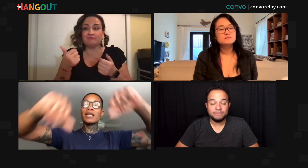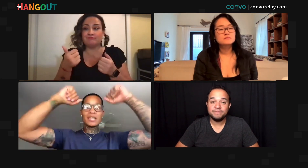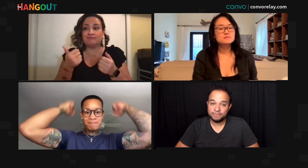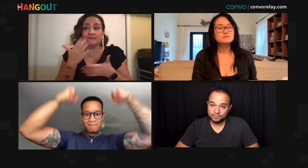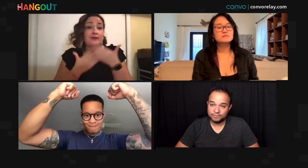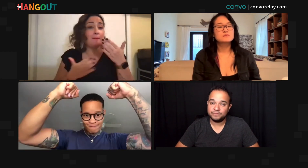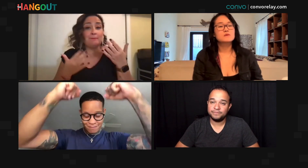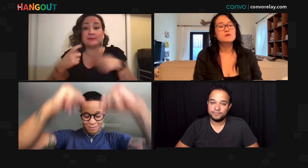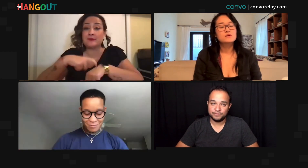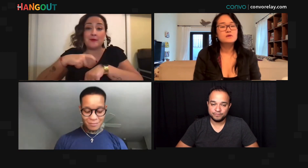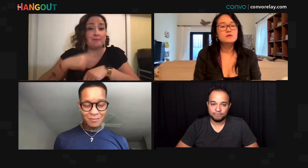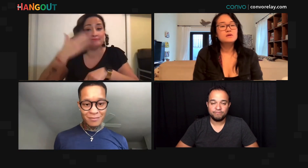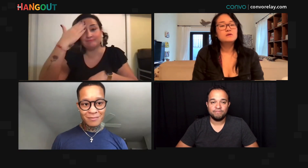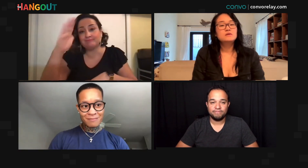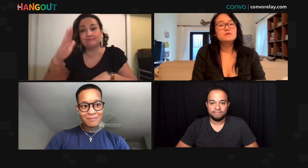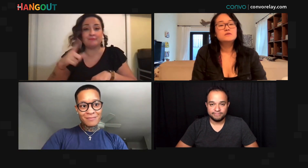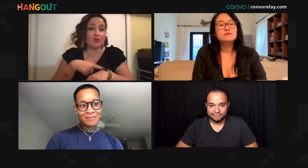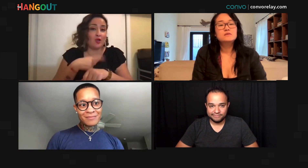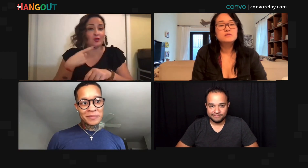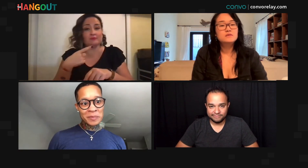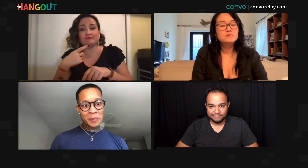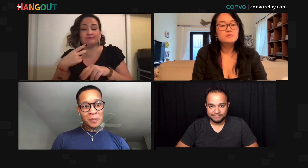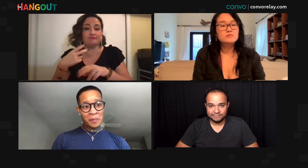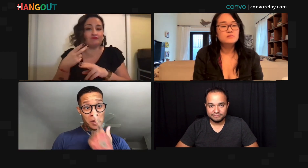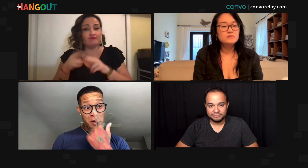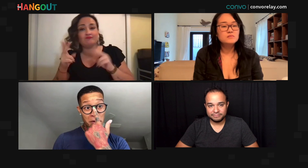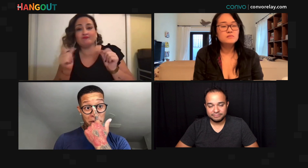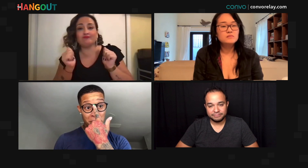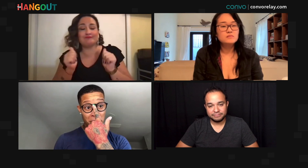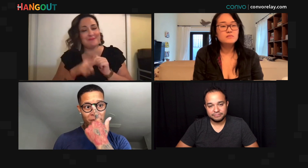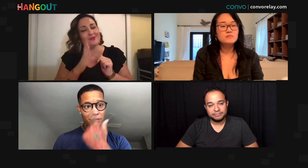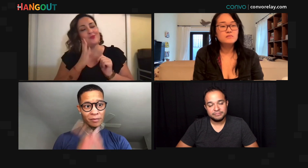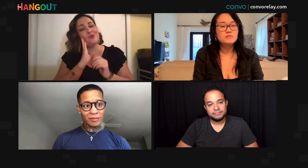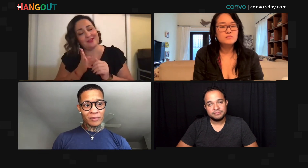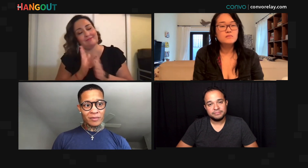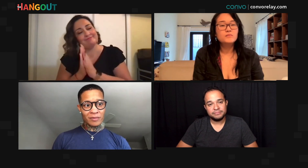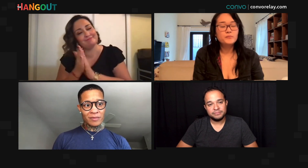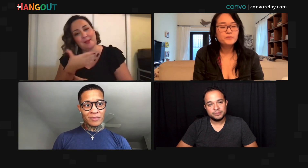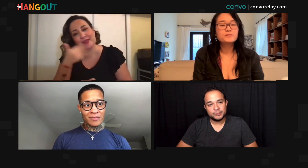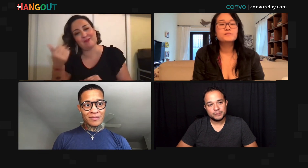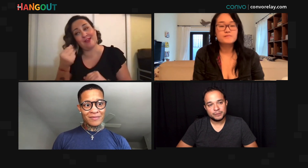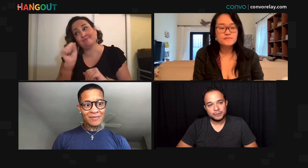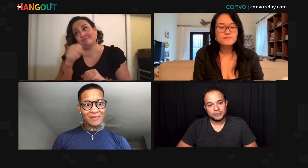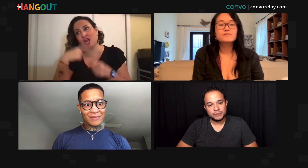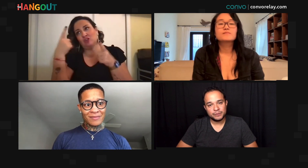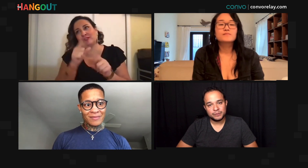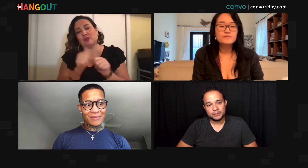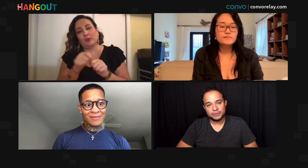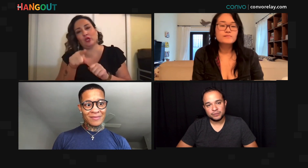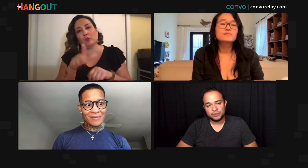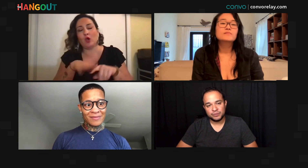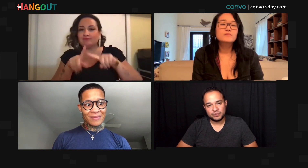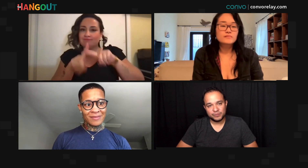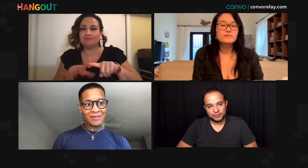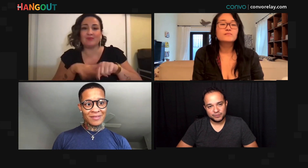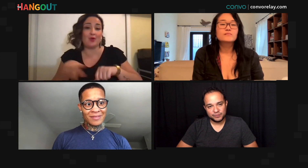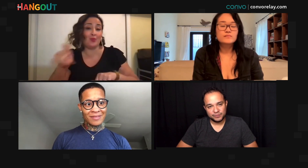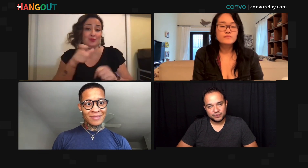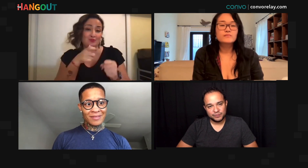better somehow. That's right. And sometimes we don't know how long that will take, but they do get better. I agree with